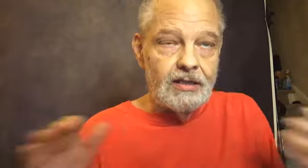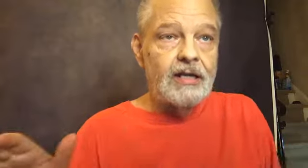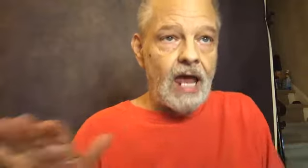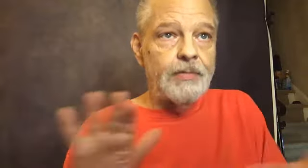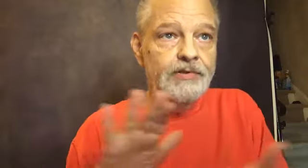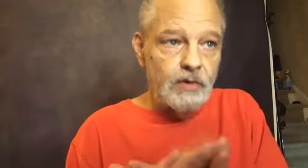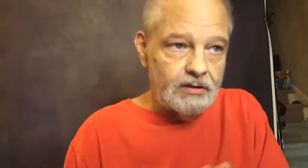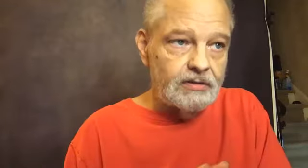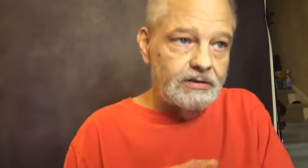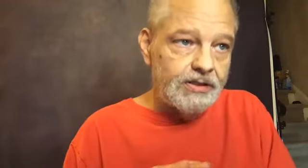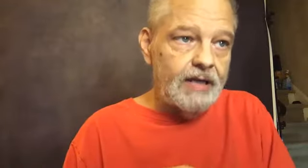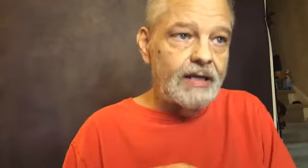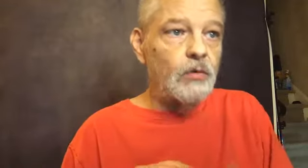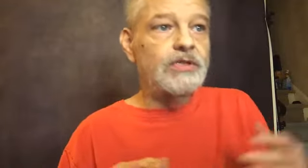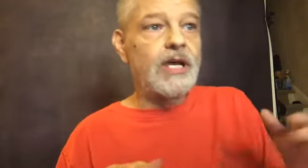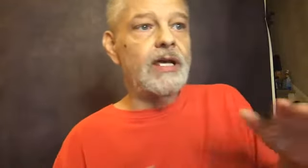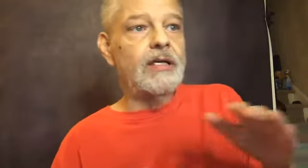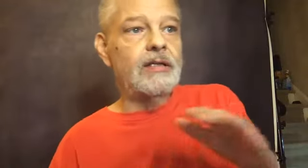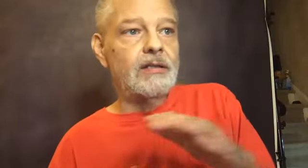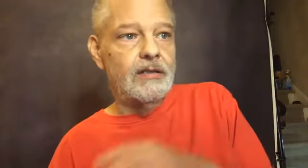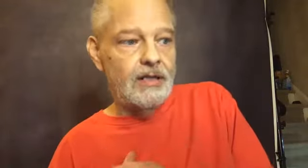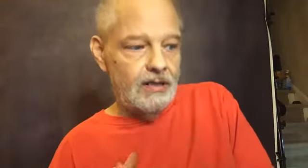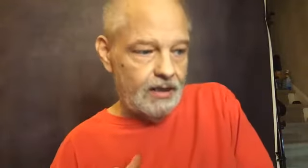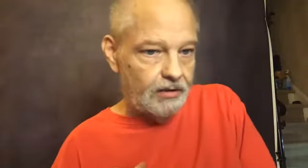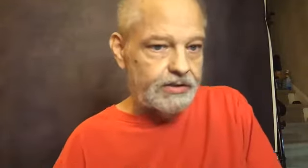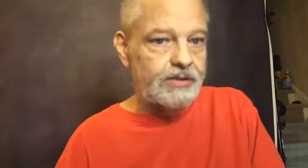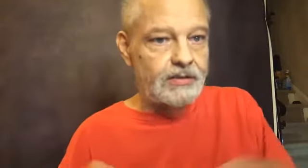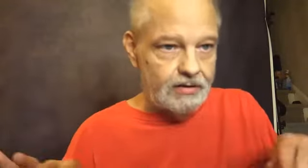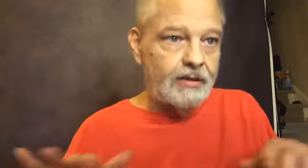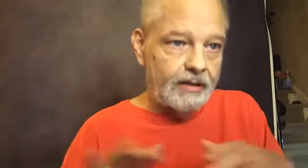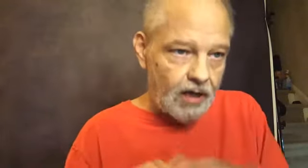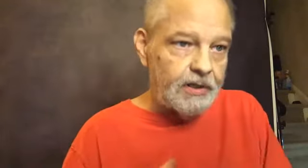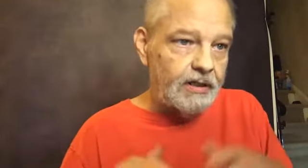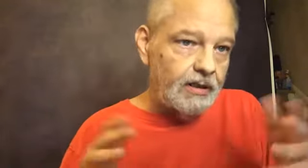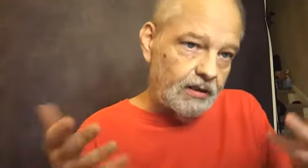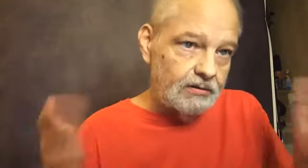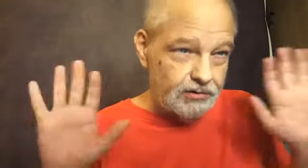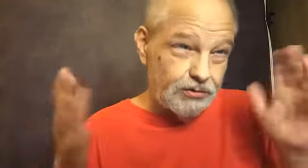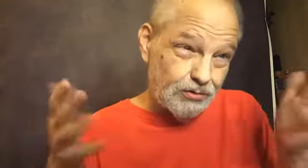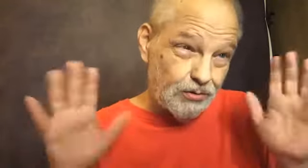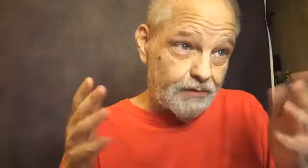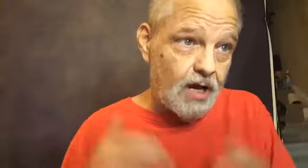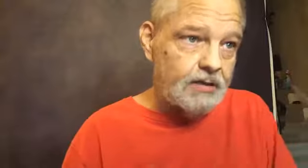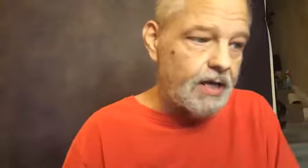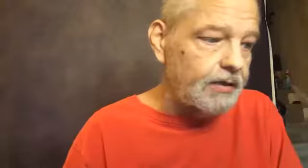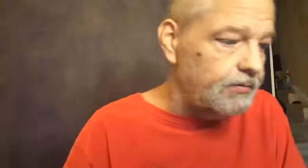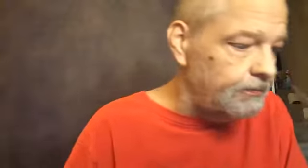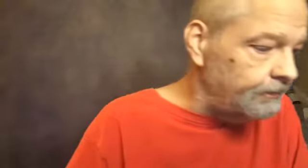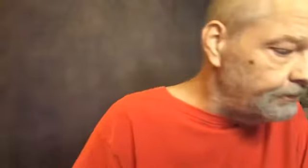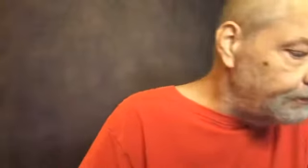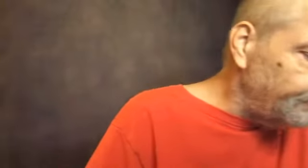It happens when sign language and English come in sort of contact.